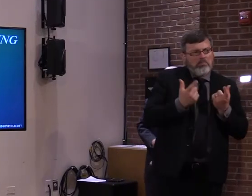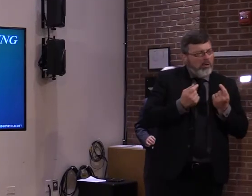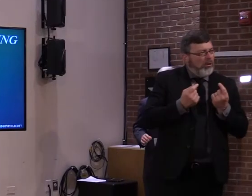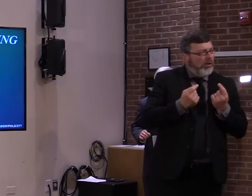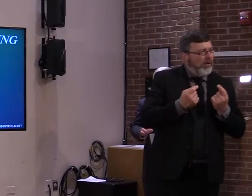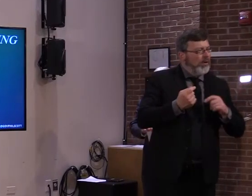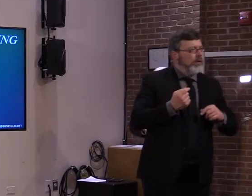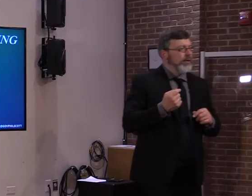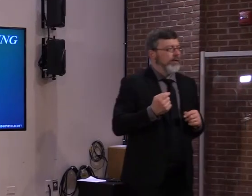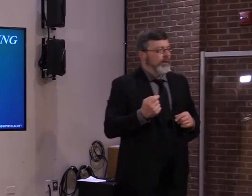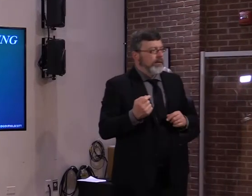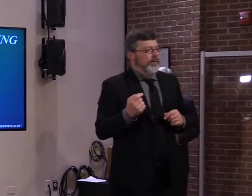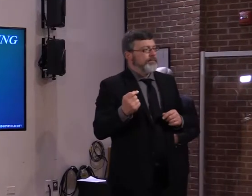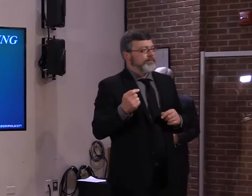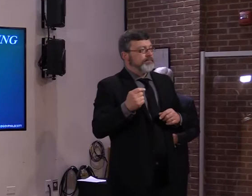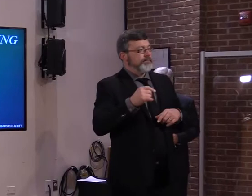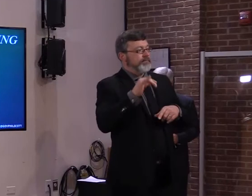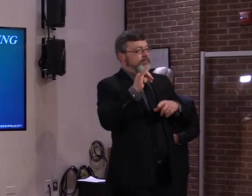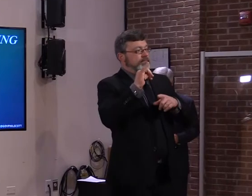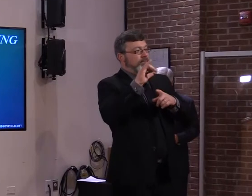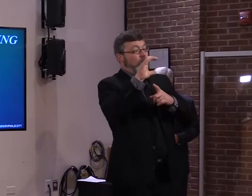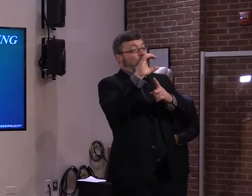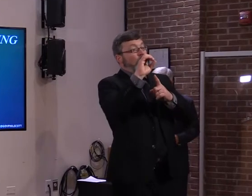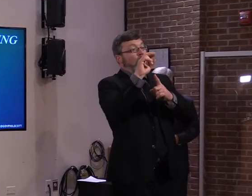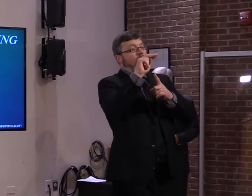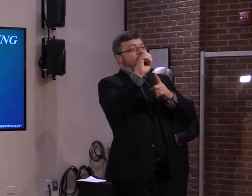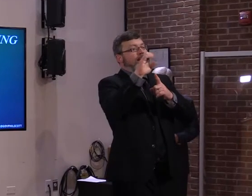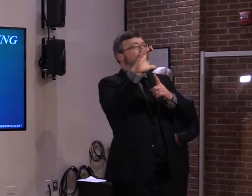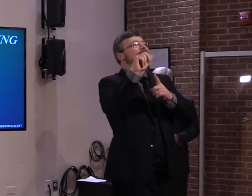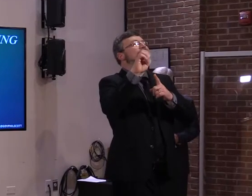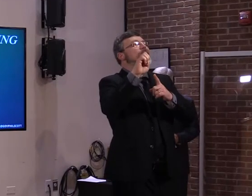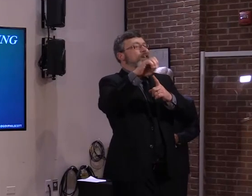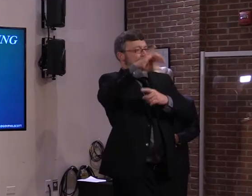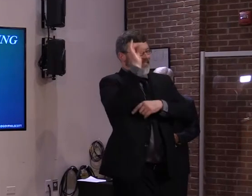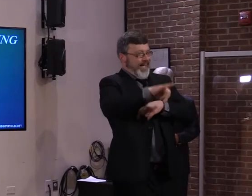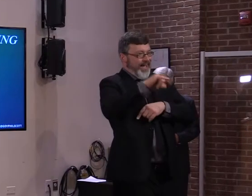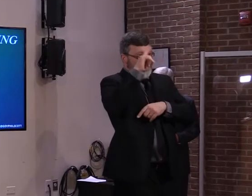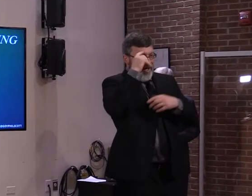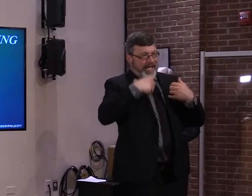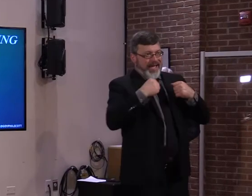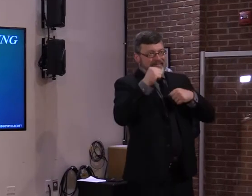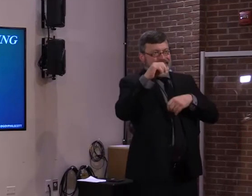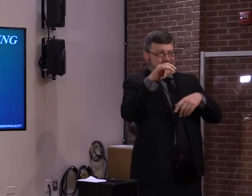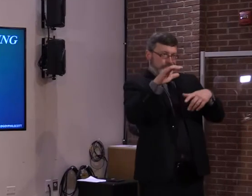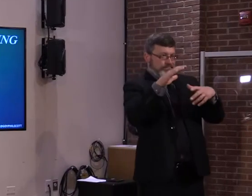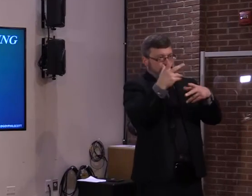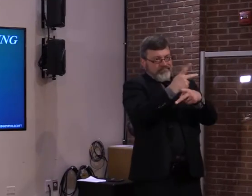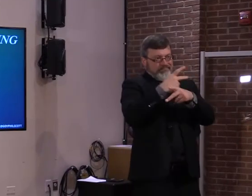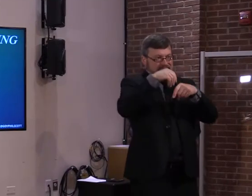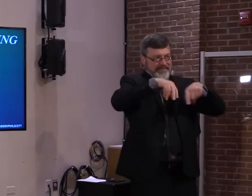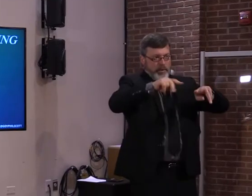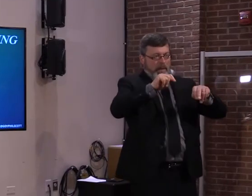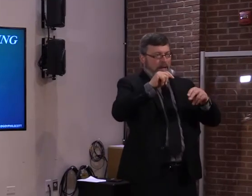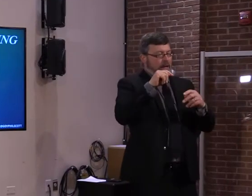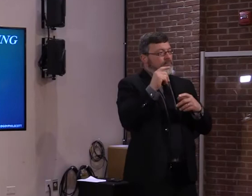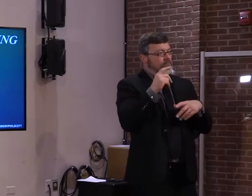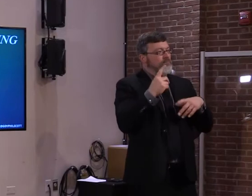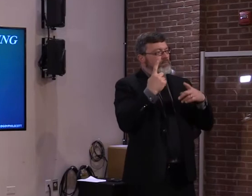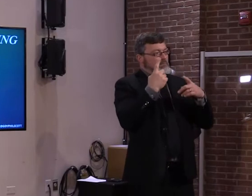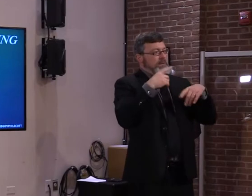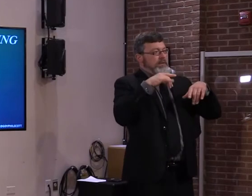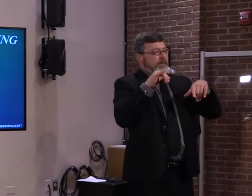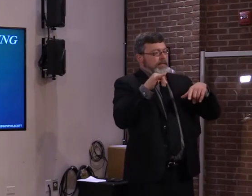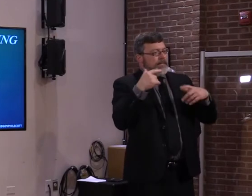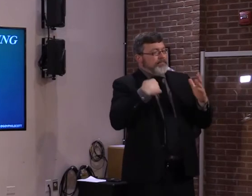I haven't read the report. It's fairly lengthy. I did see some of the uptakes from